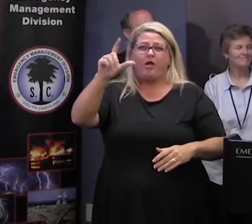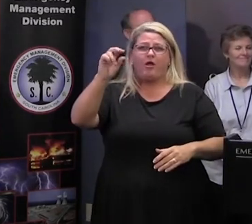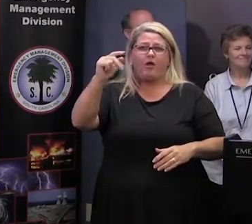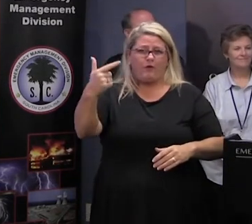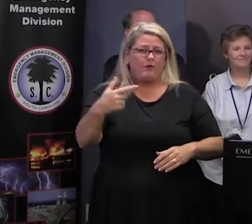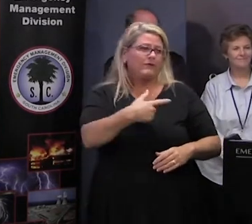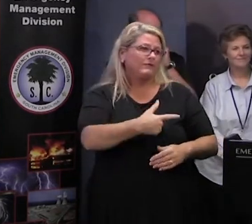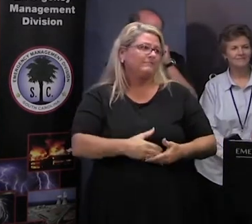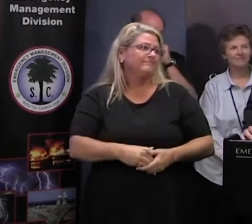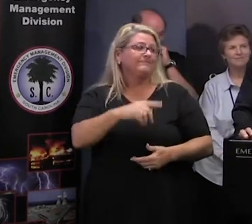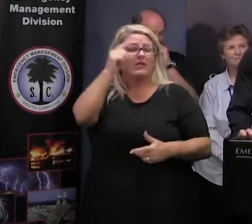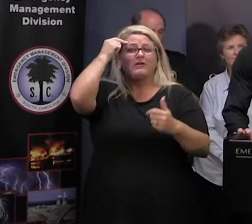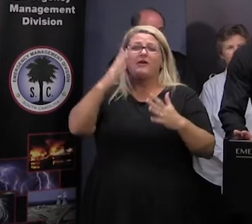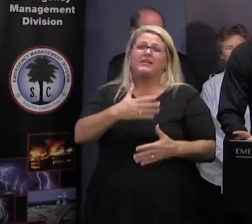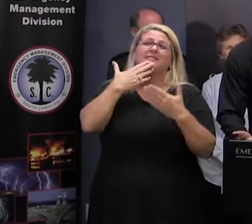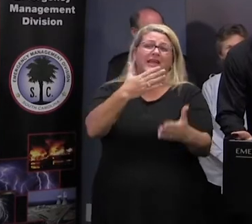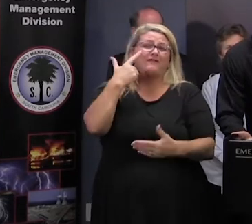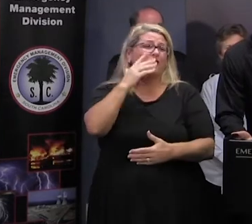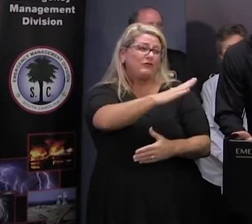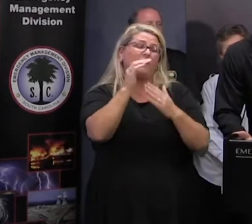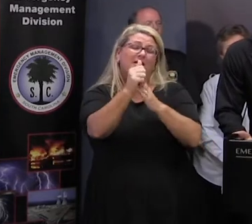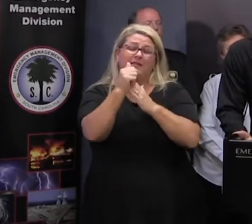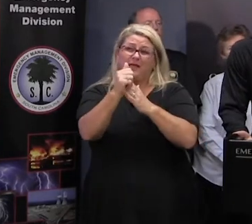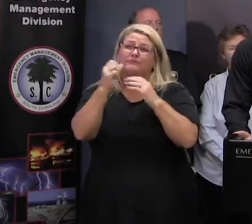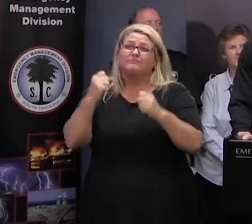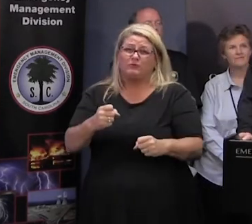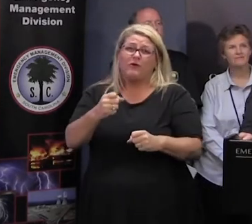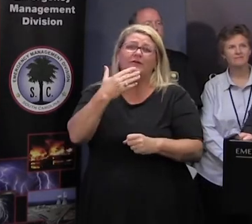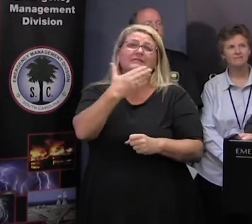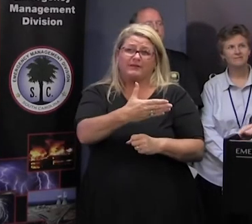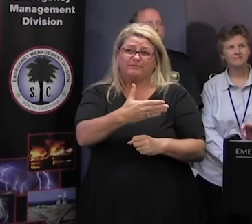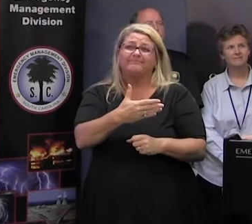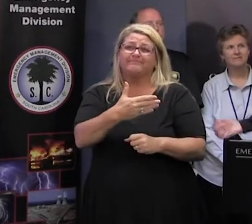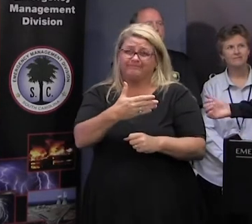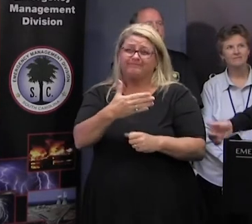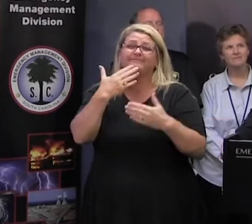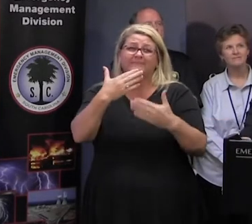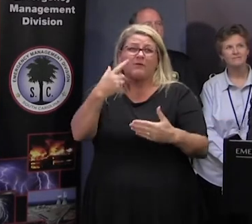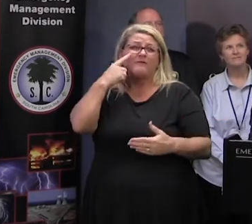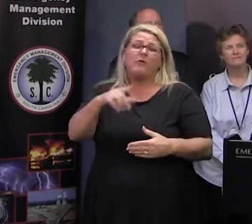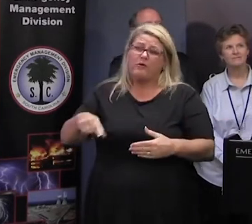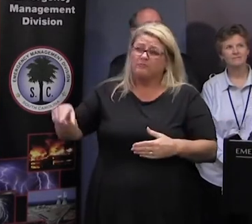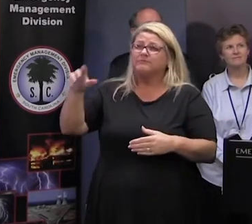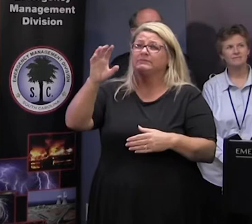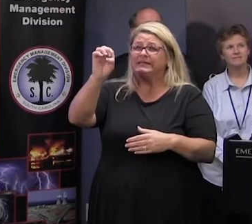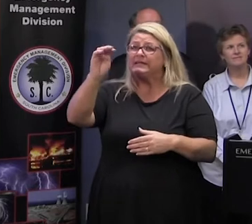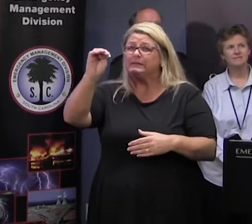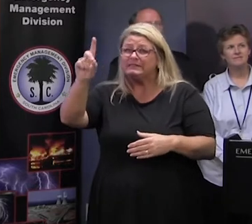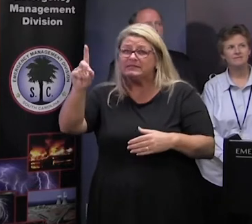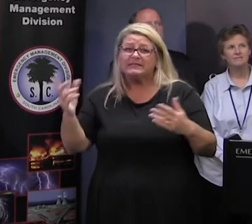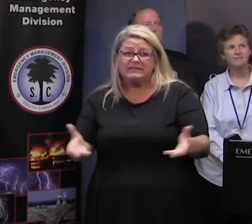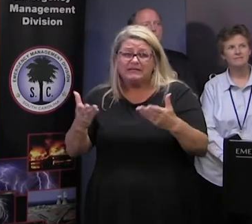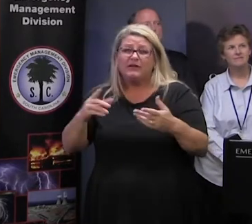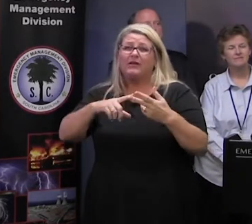it. Governor, we appreciate your strong leadership and as well as the strong leadership of South Carolina EMD